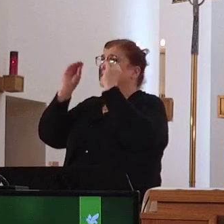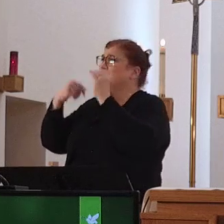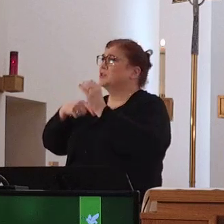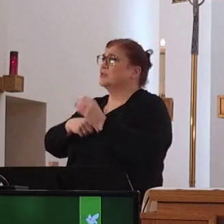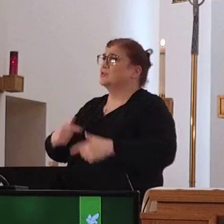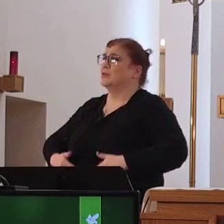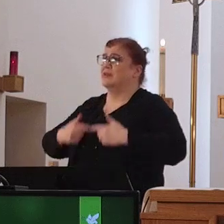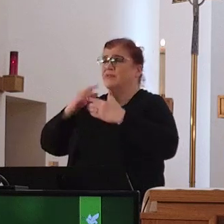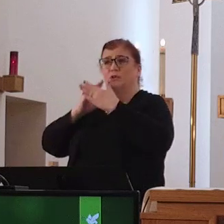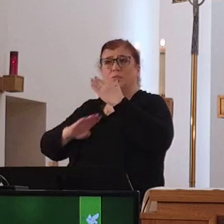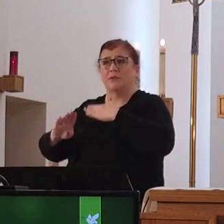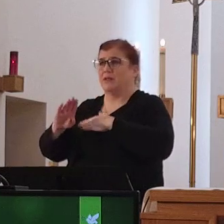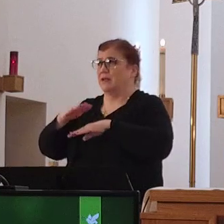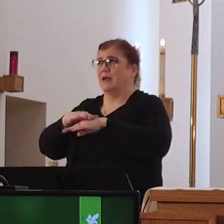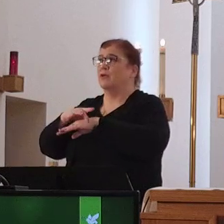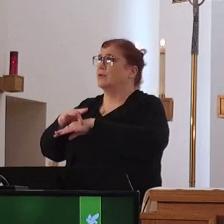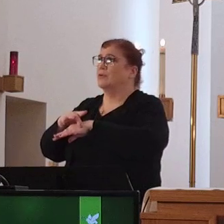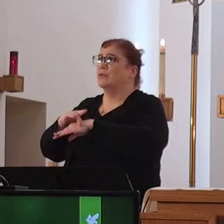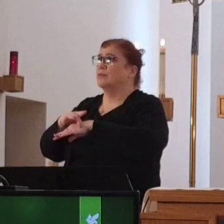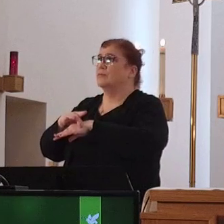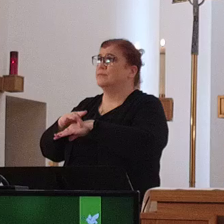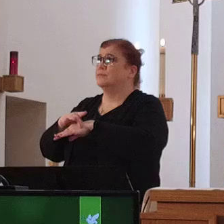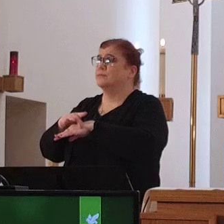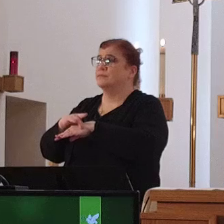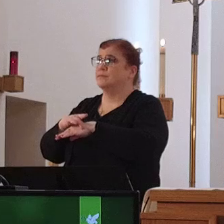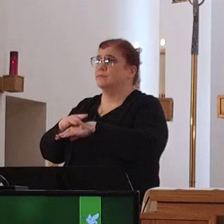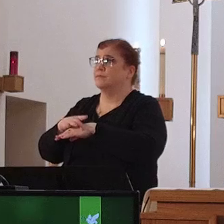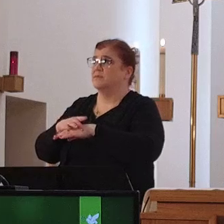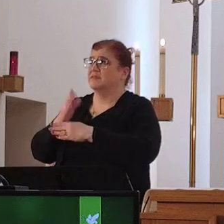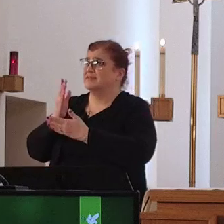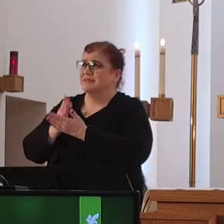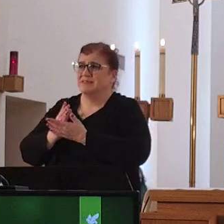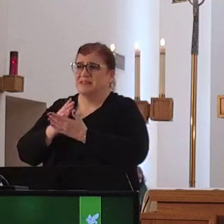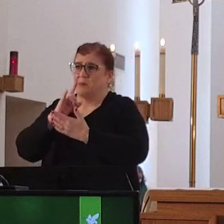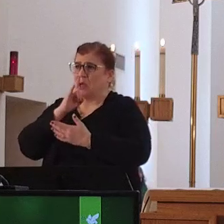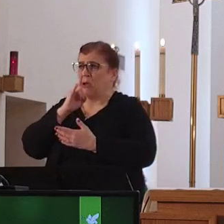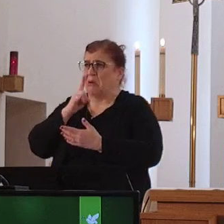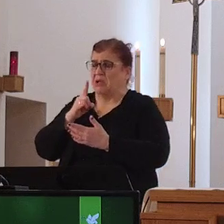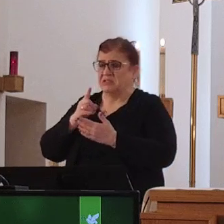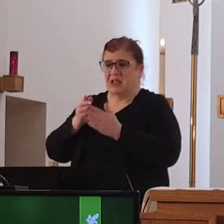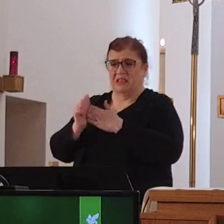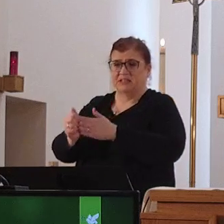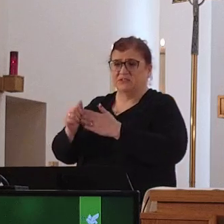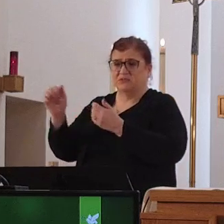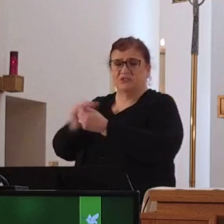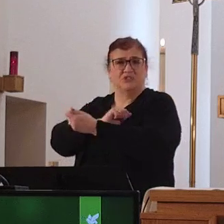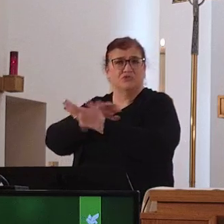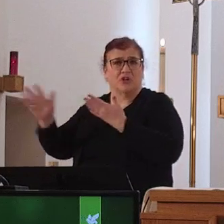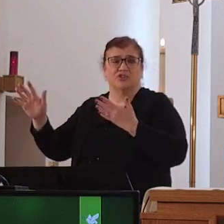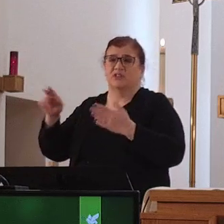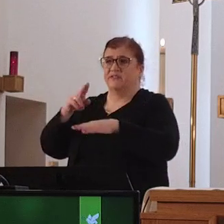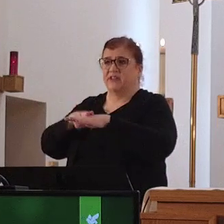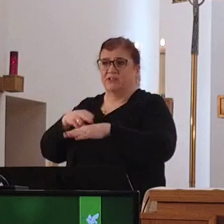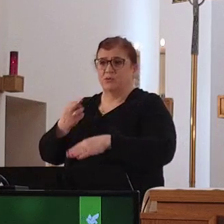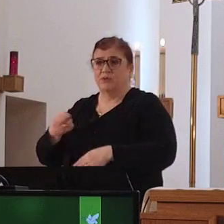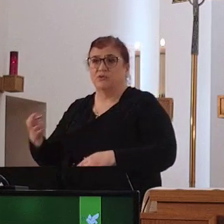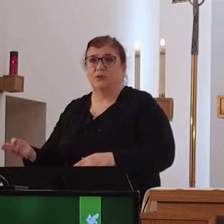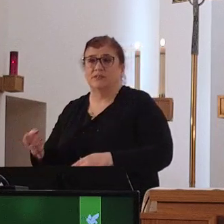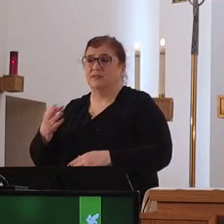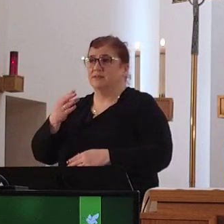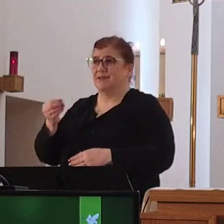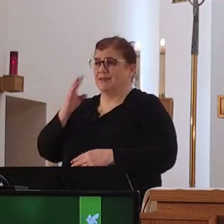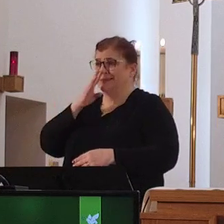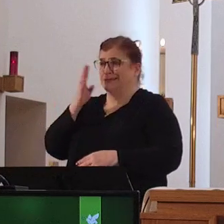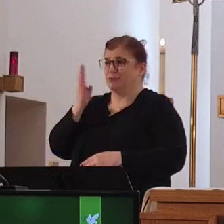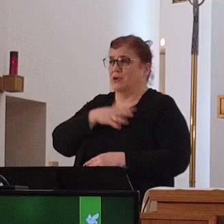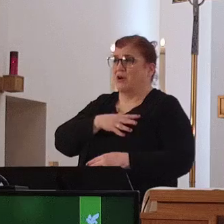live in humility on the earth. Curb arrogance that leads to the destruction of natural resources and